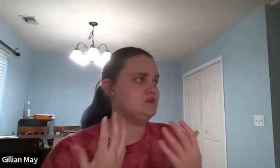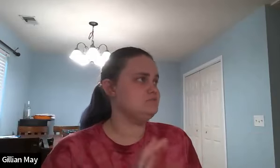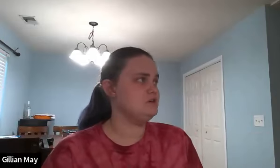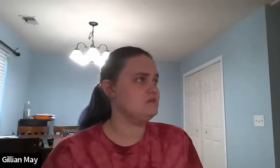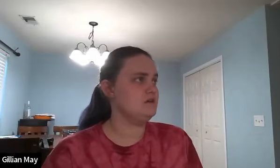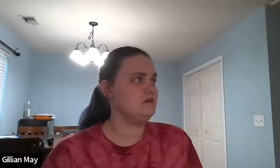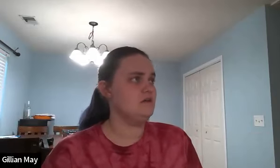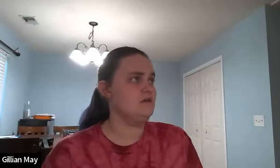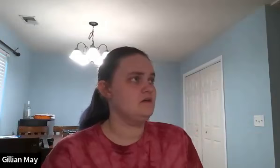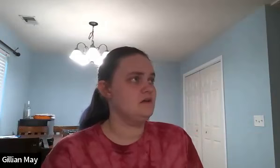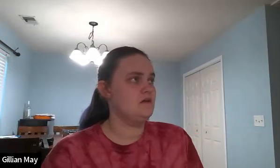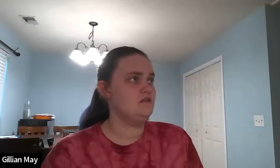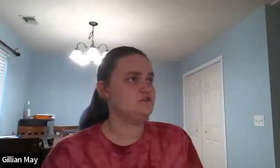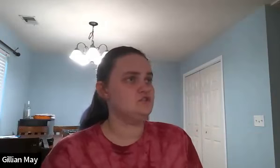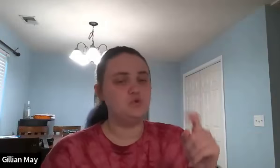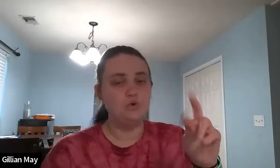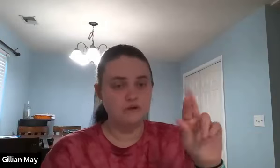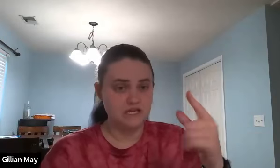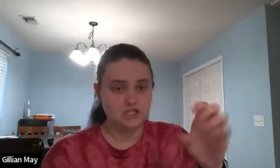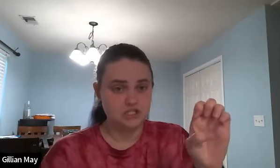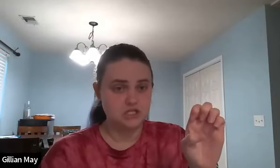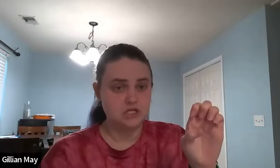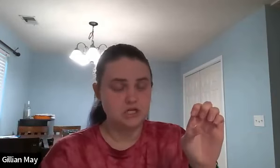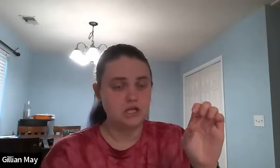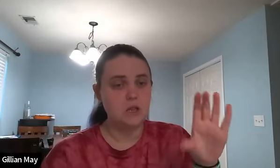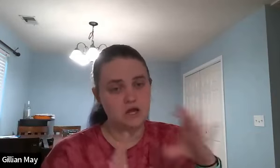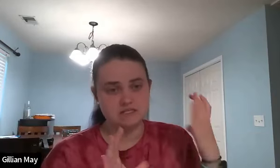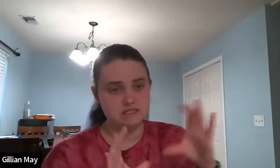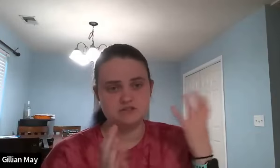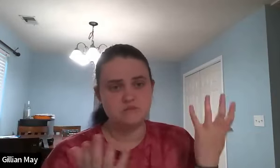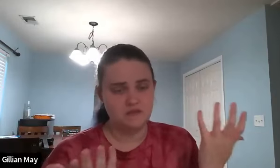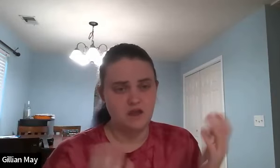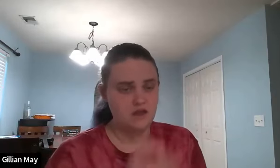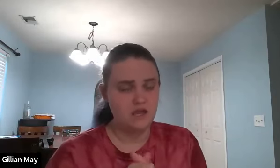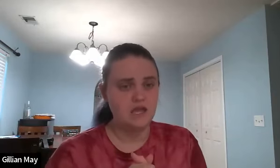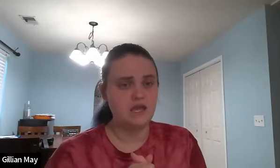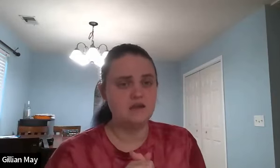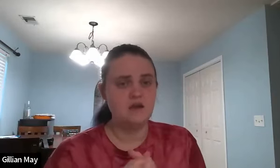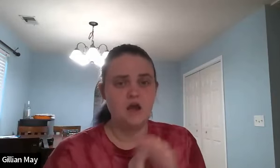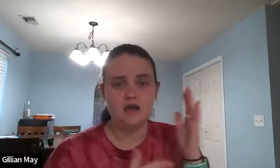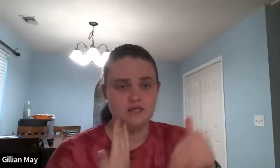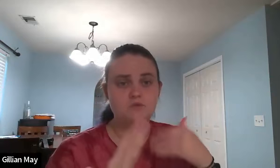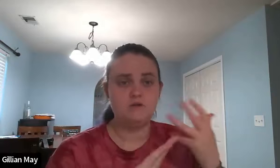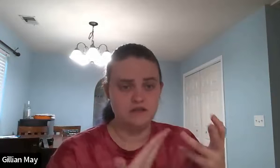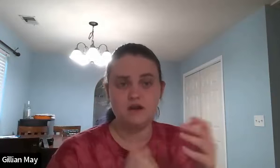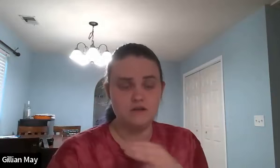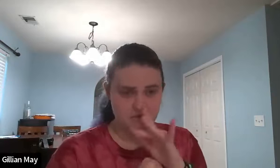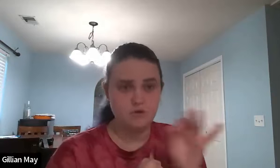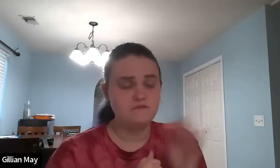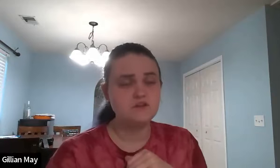I'm trying to even think, the storage closet or something like that. And I keep going, like, even though I finger